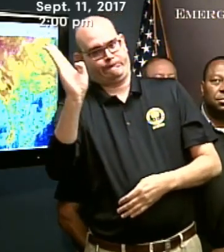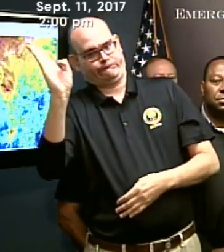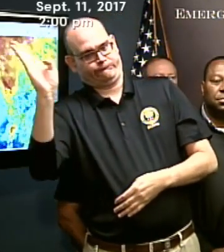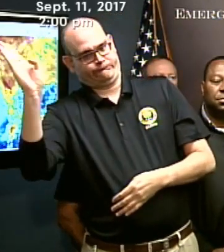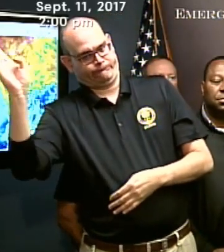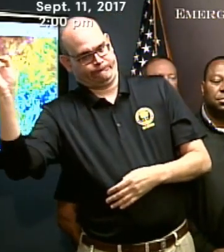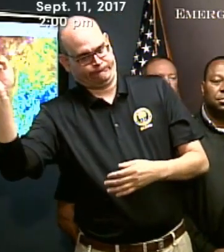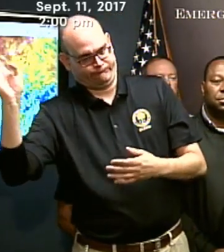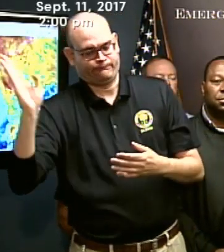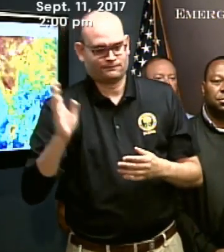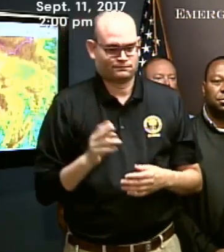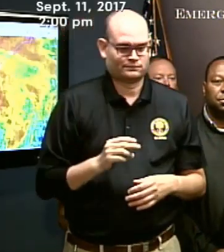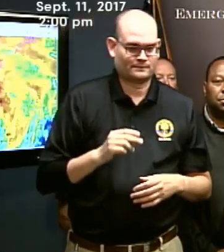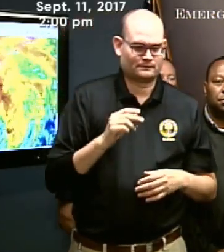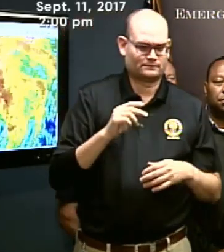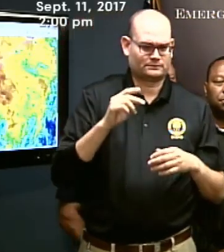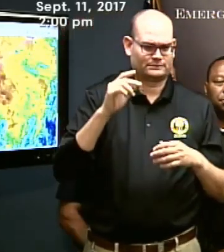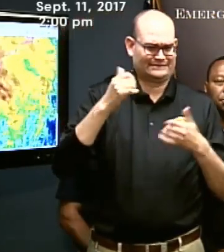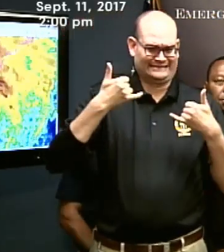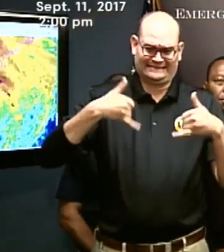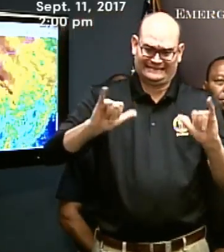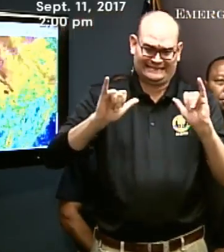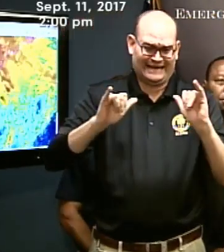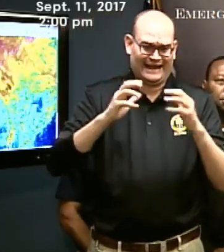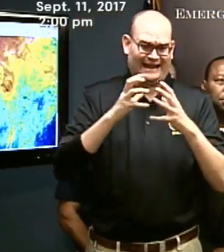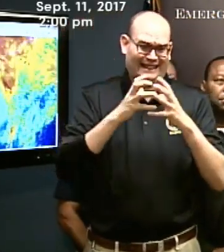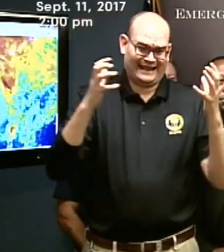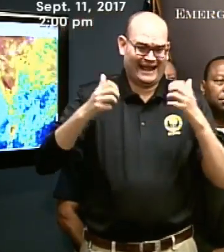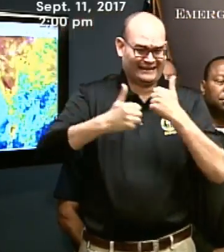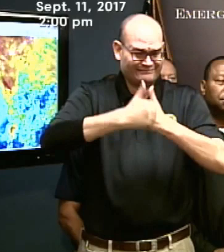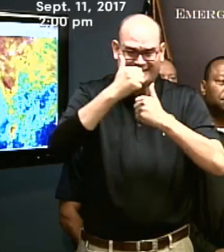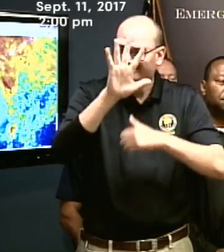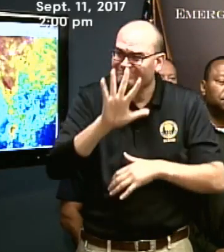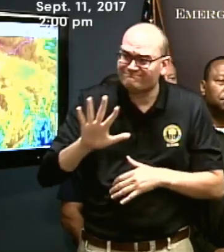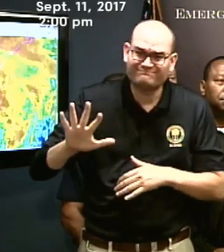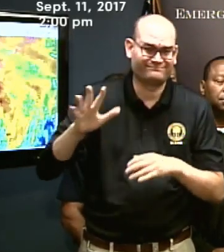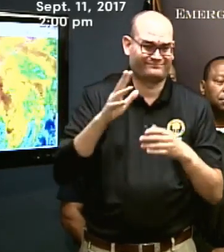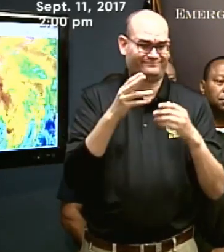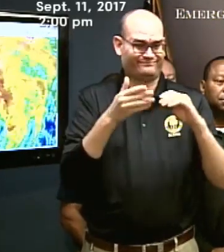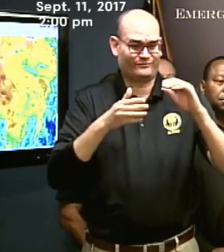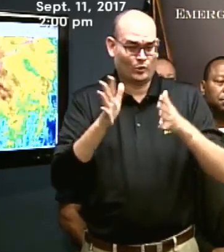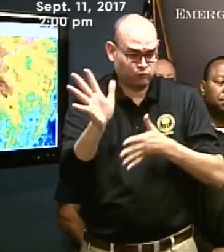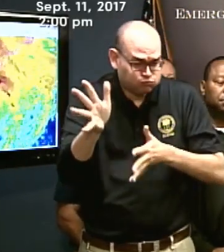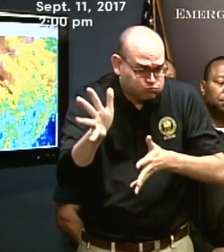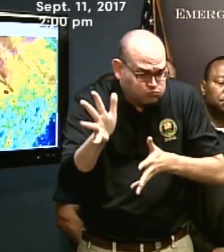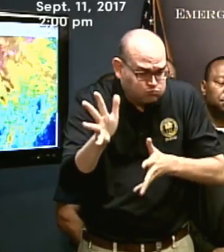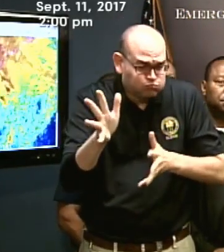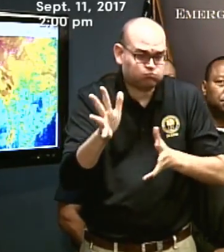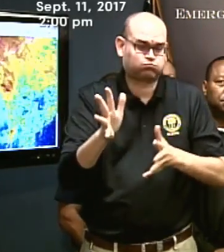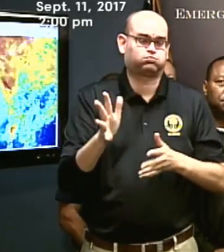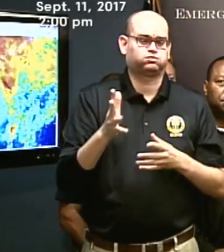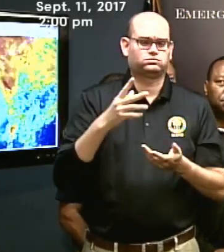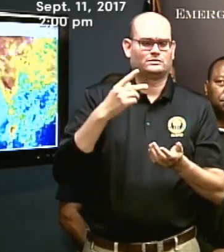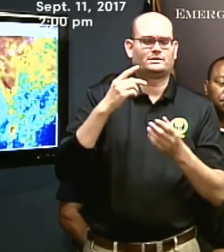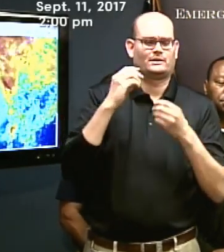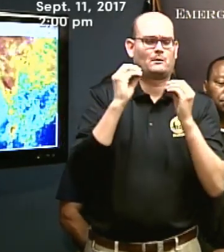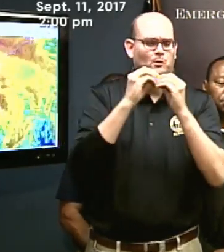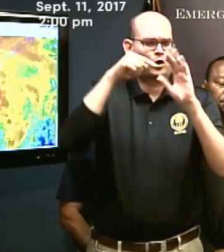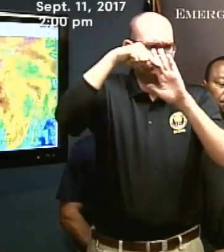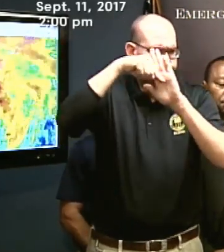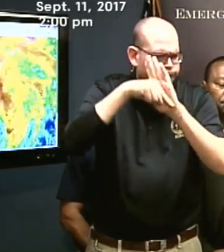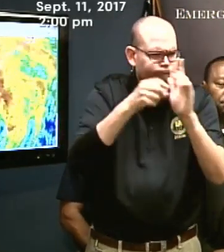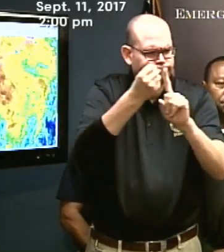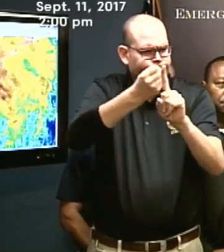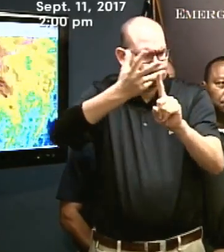a lot of danger out there, and we will provide some details on that through those that you see here.